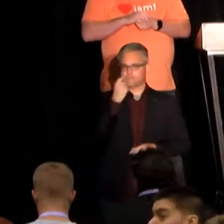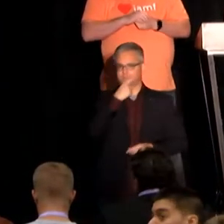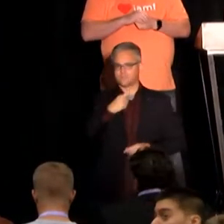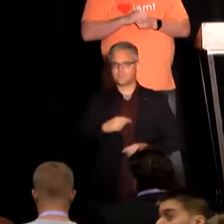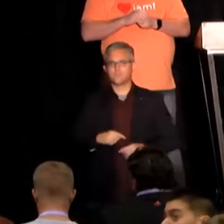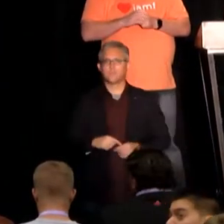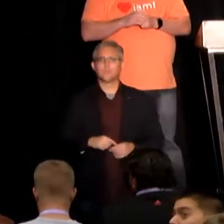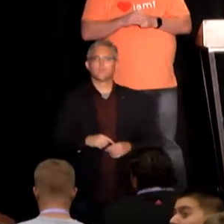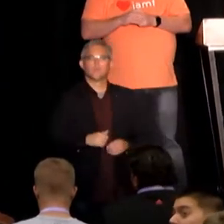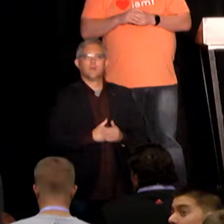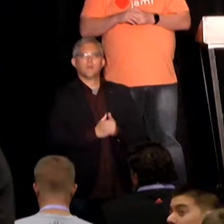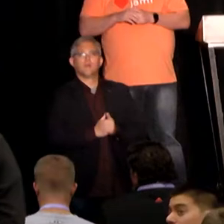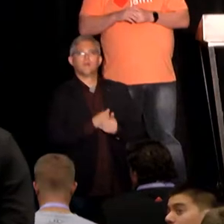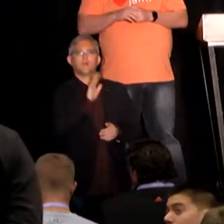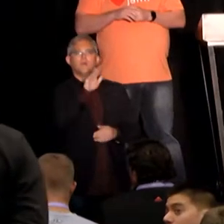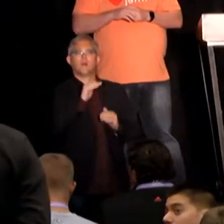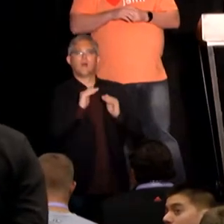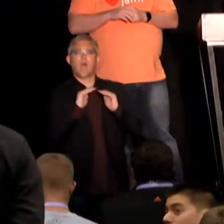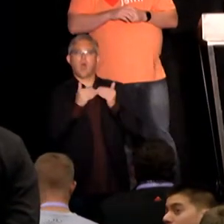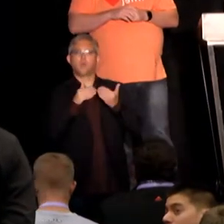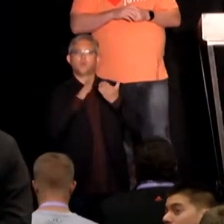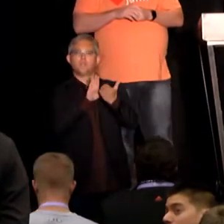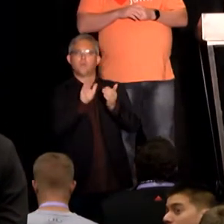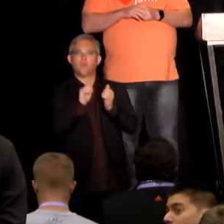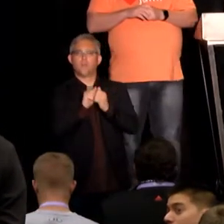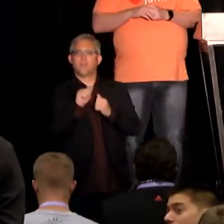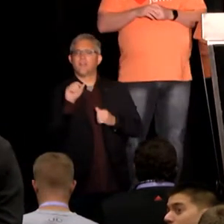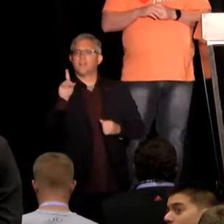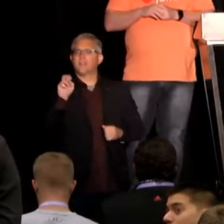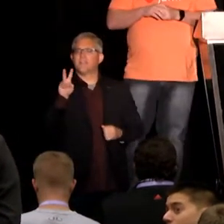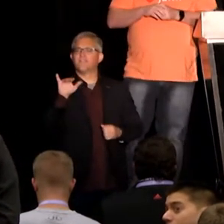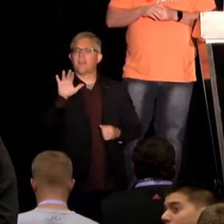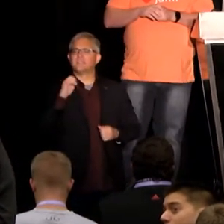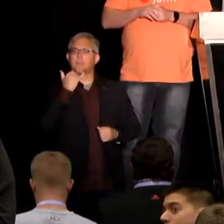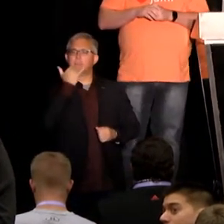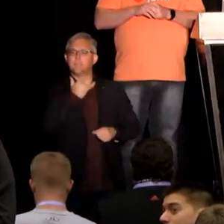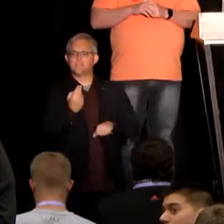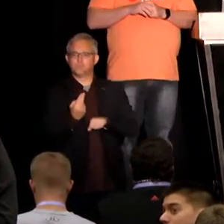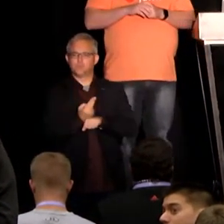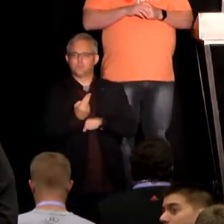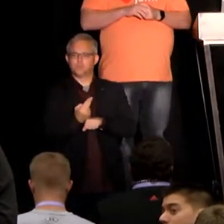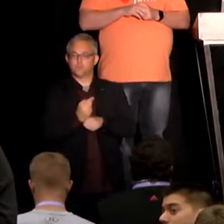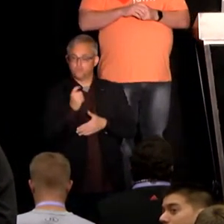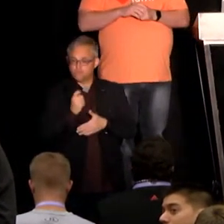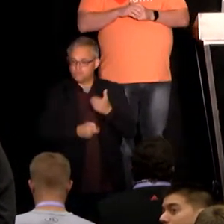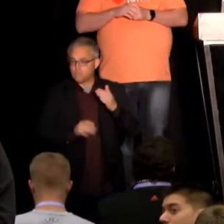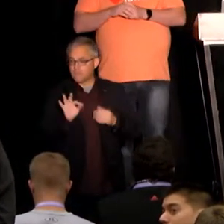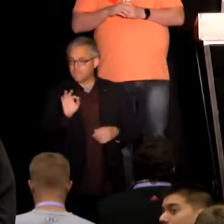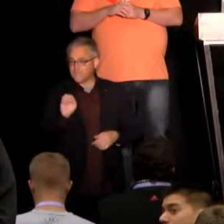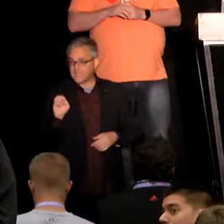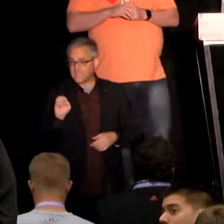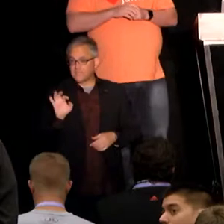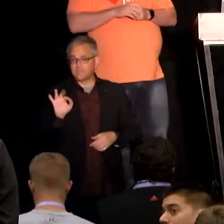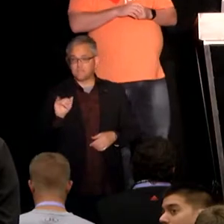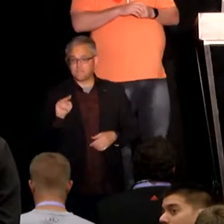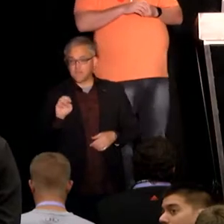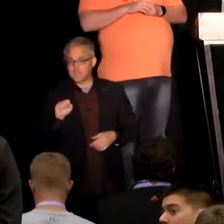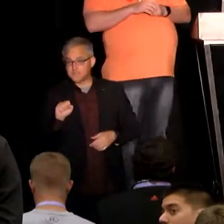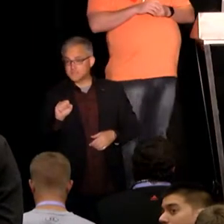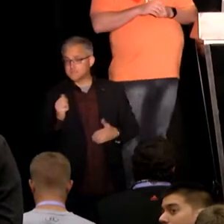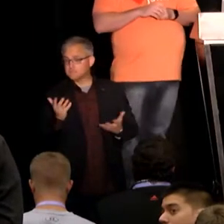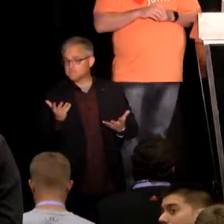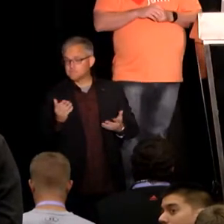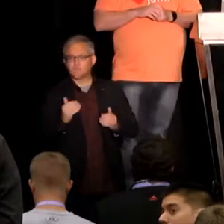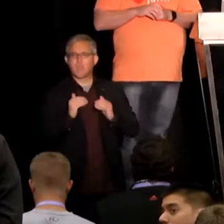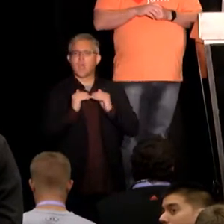Yes. So how do you deal with device misuse? Do you charge fees, fines? And then how do you